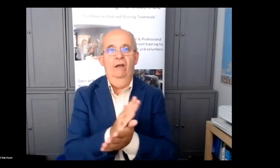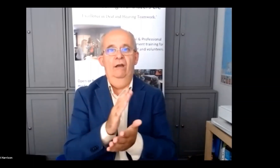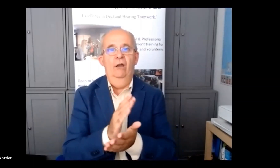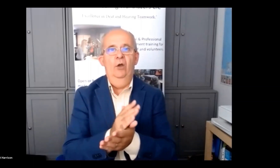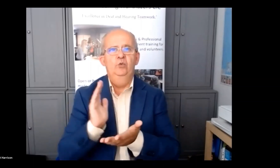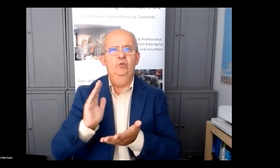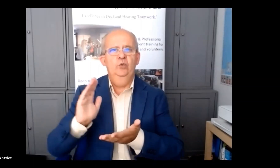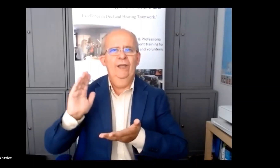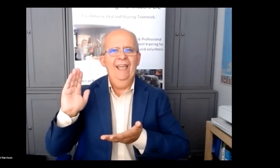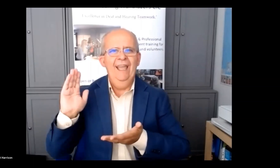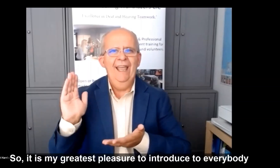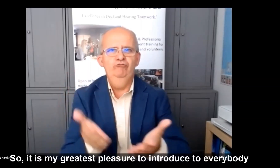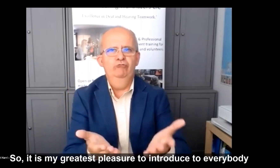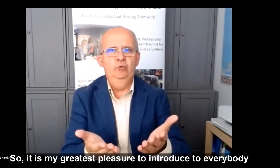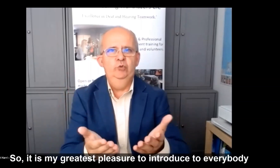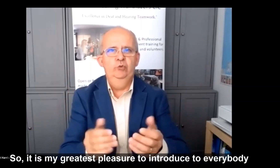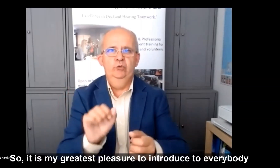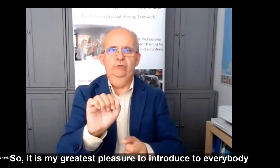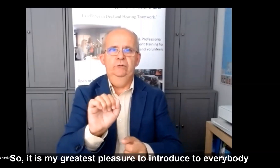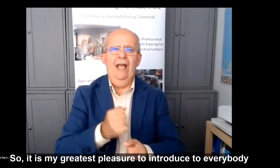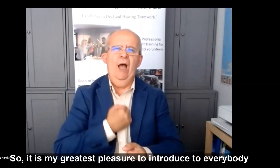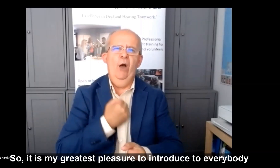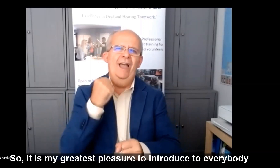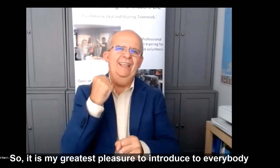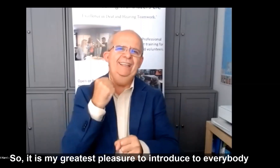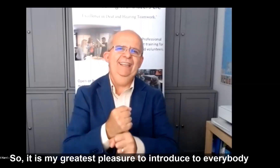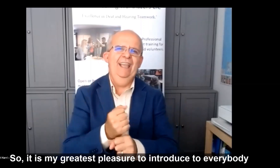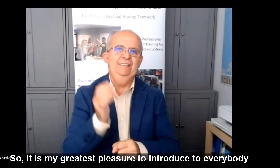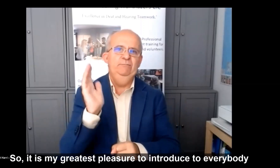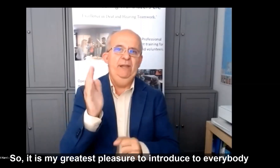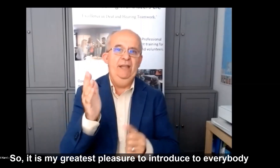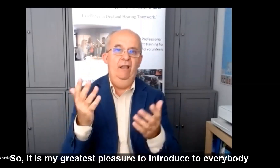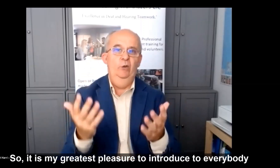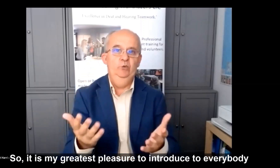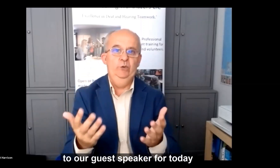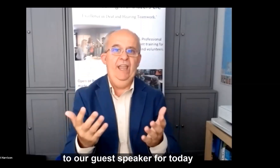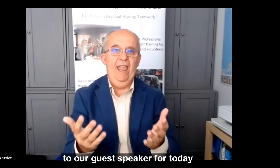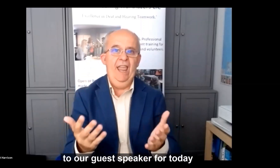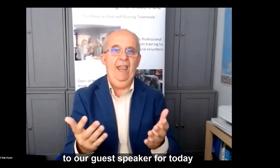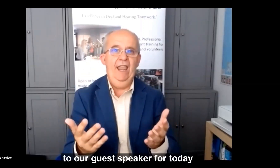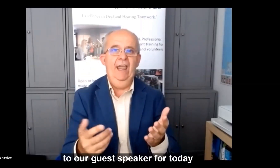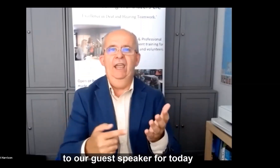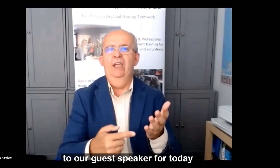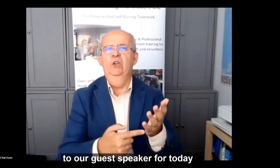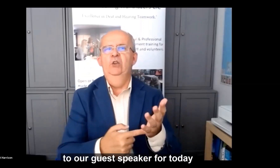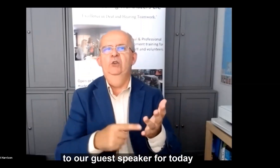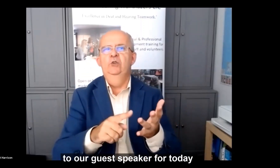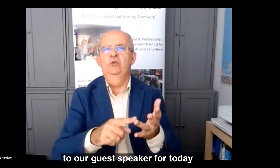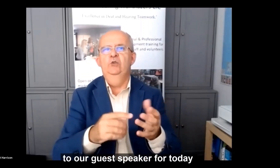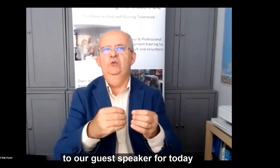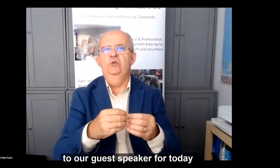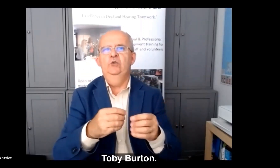So it's my greatest pleasure to introduce to everybody our guest speaker for today,